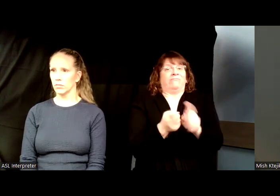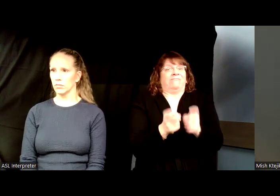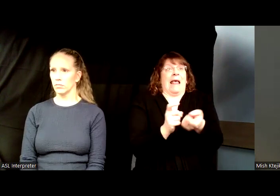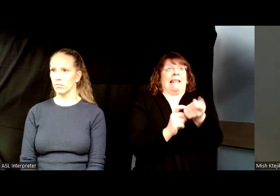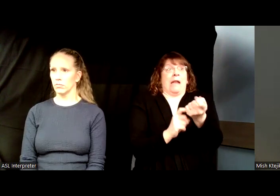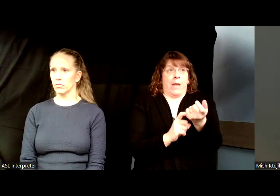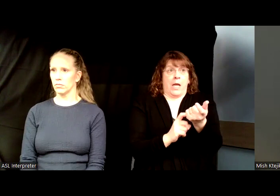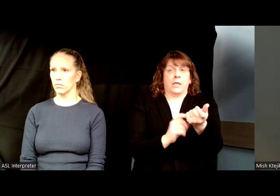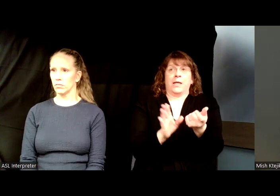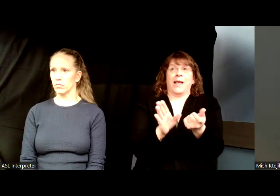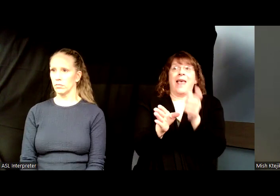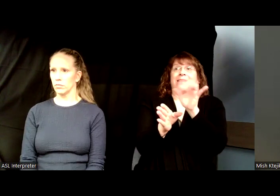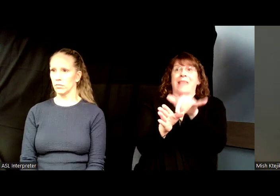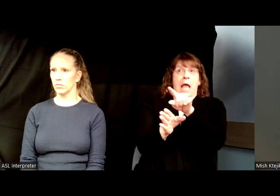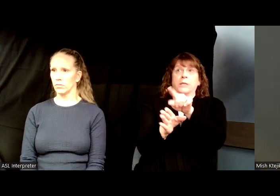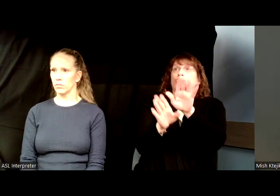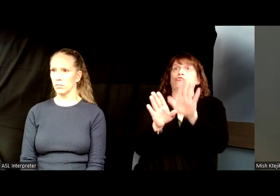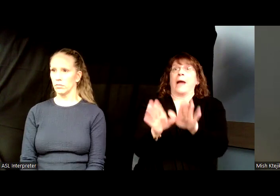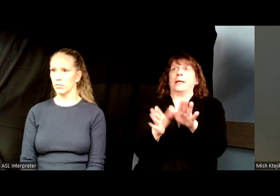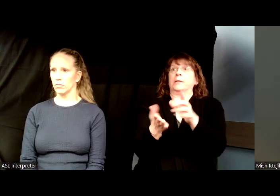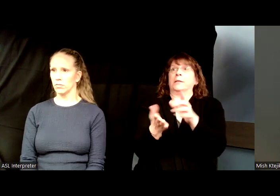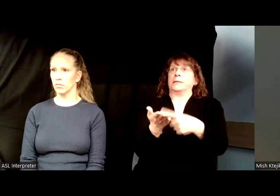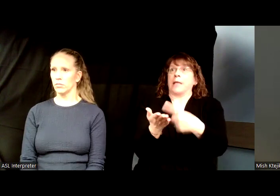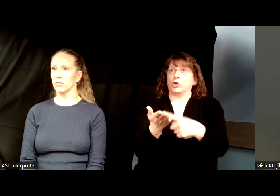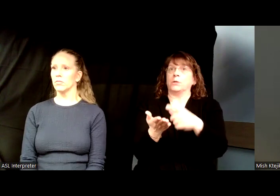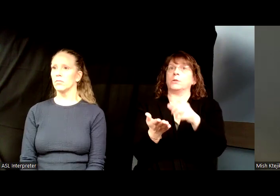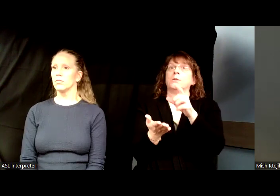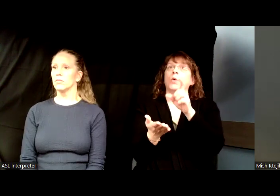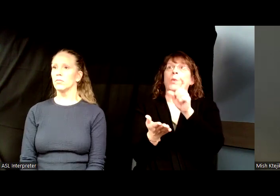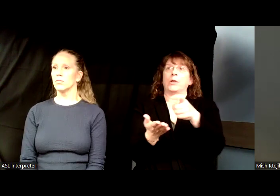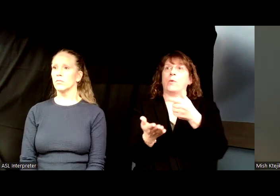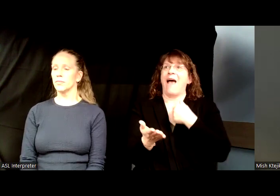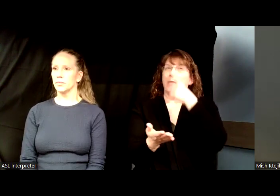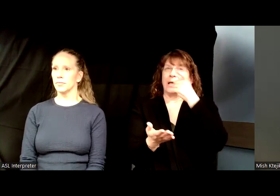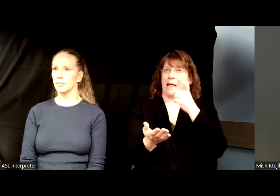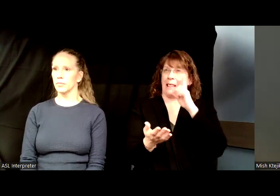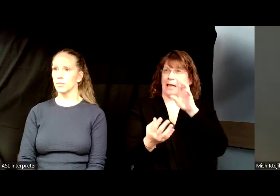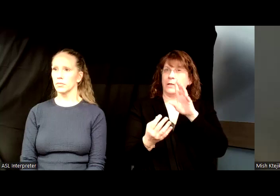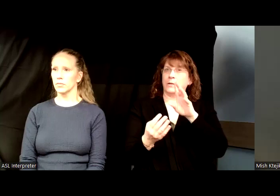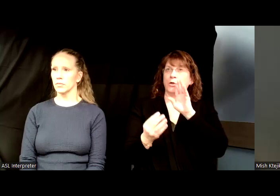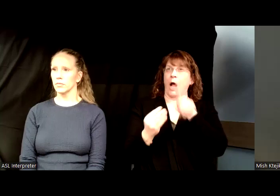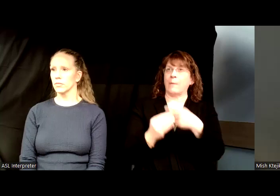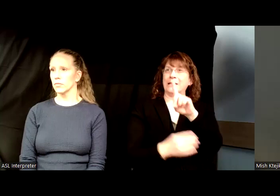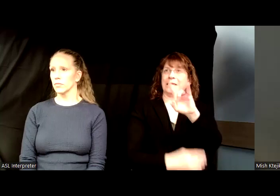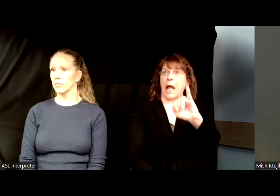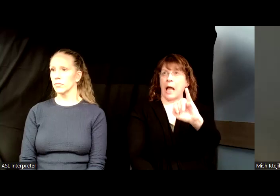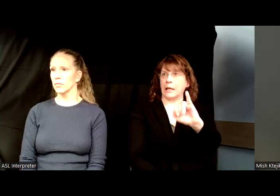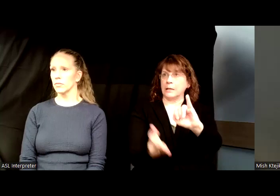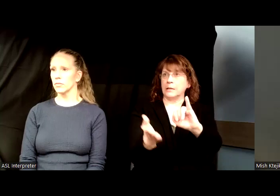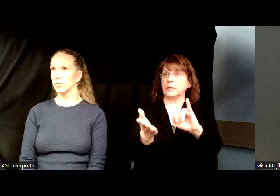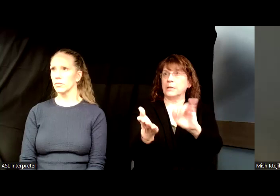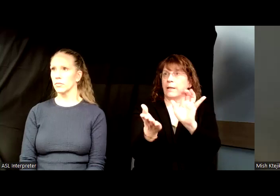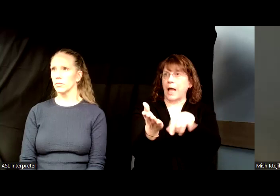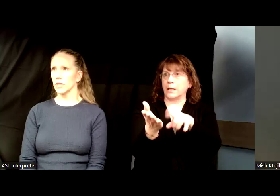accept and make some little bit of modification. I think that that's been a great discussion that we need to have. We need to